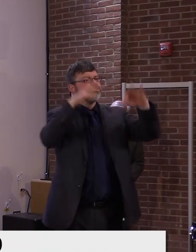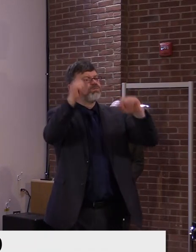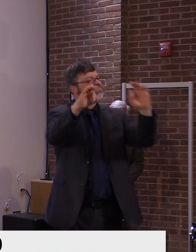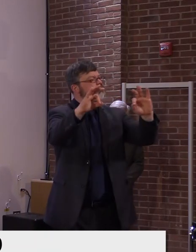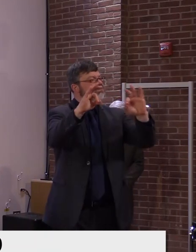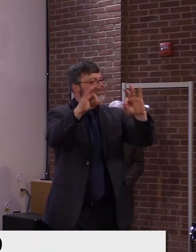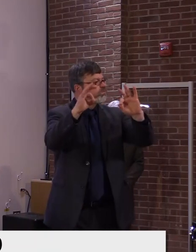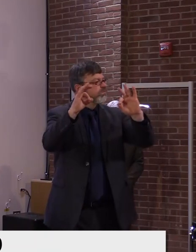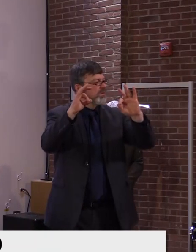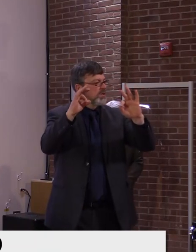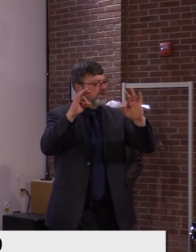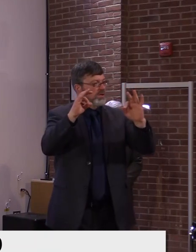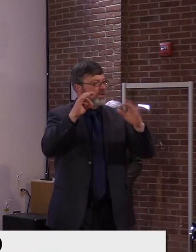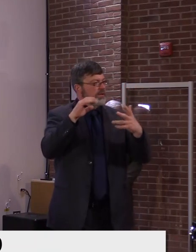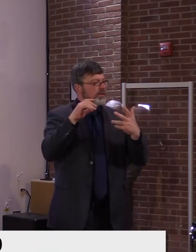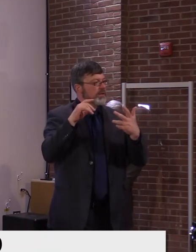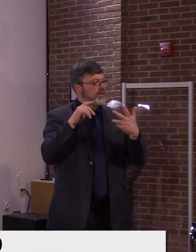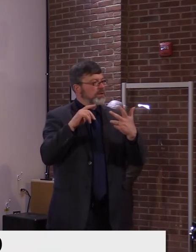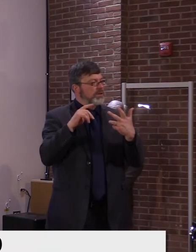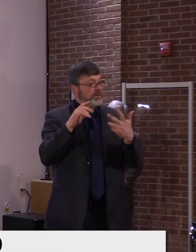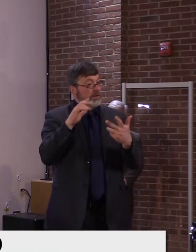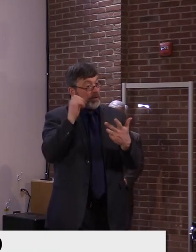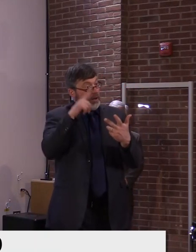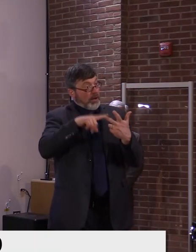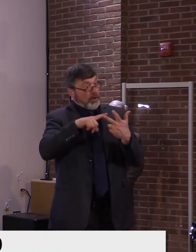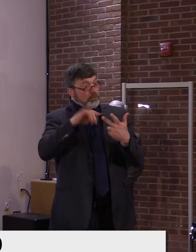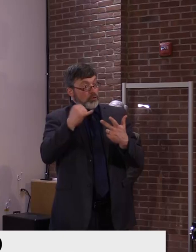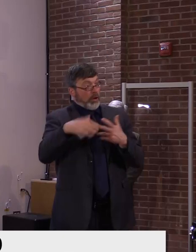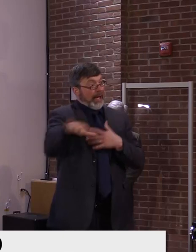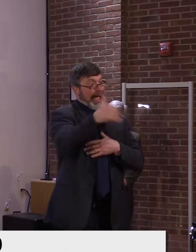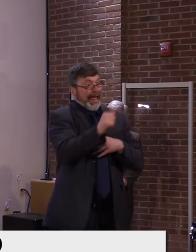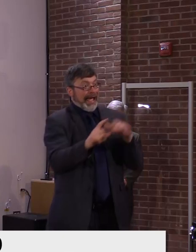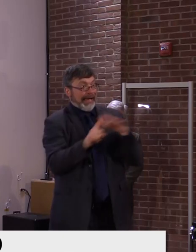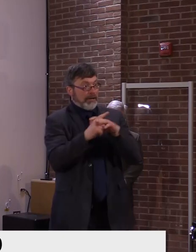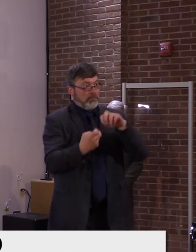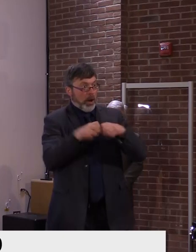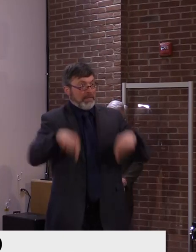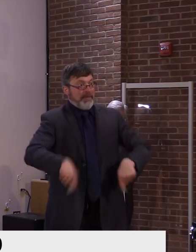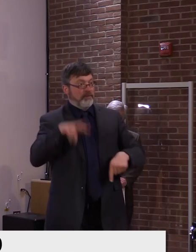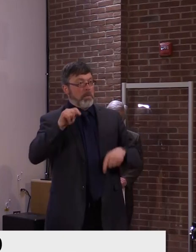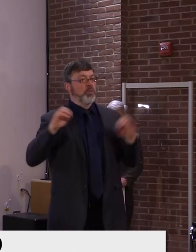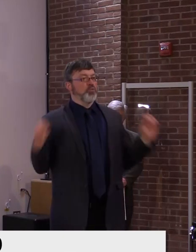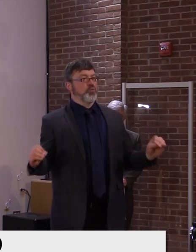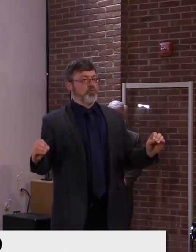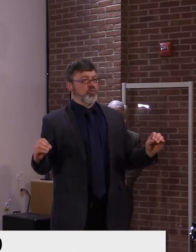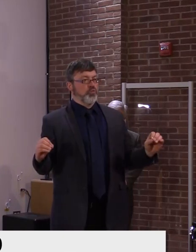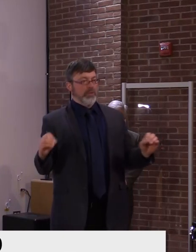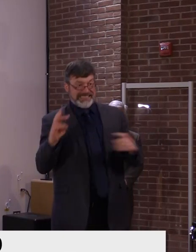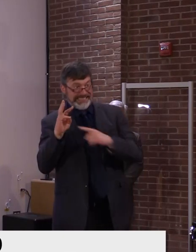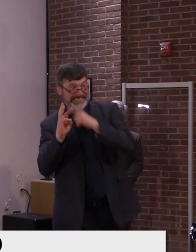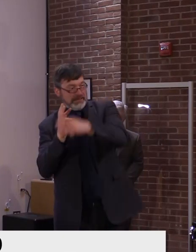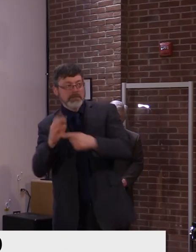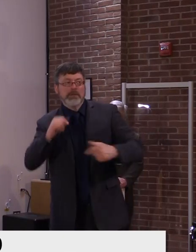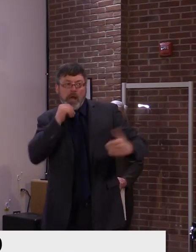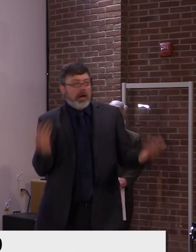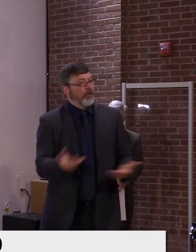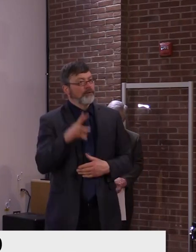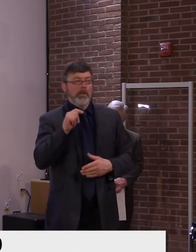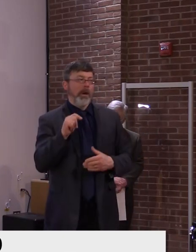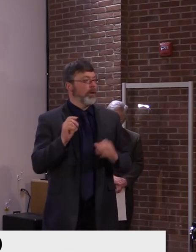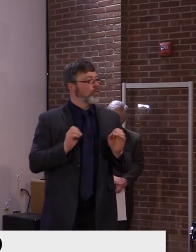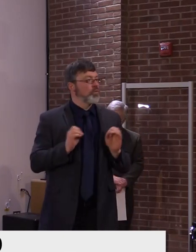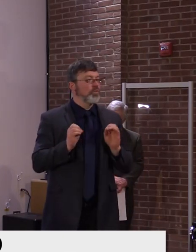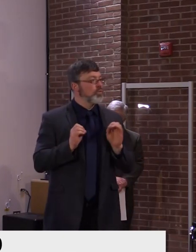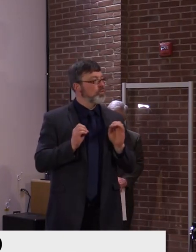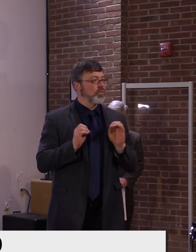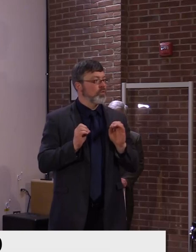state either that we know of. So it's all good news, and we'll get back on track fairly, I think, very soon.